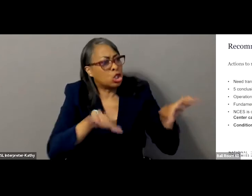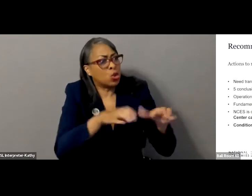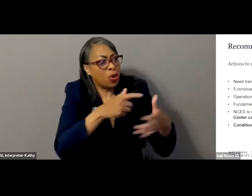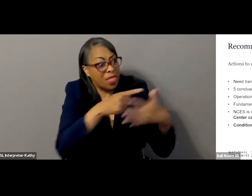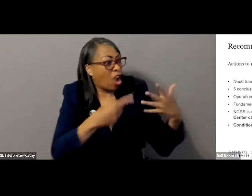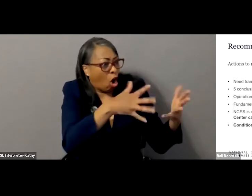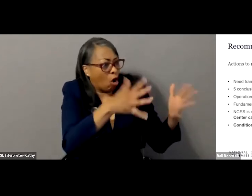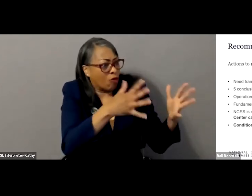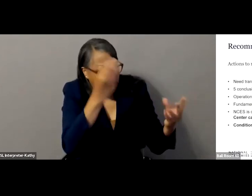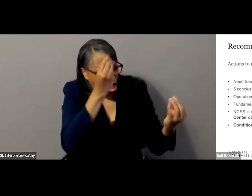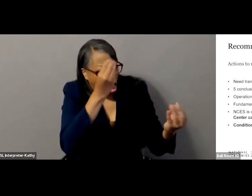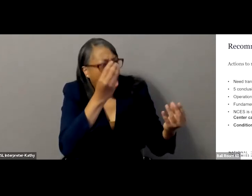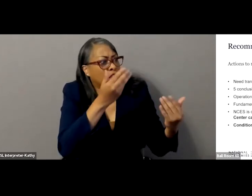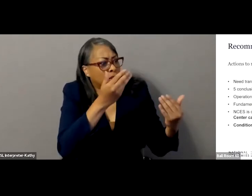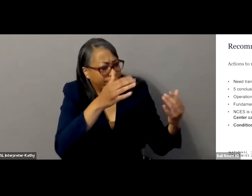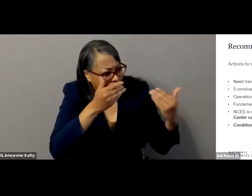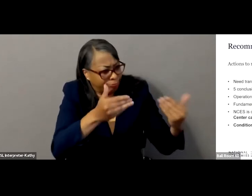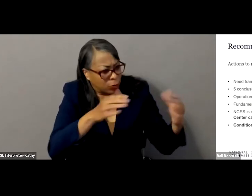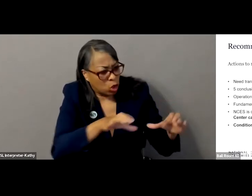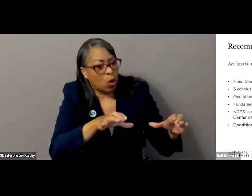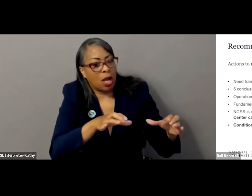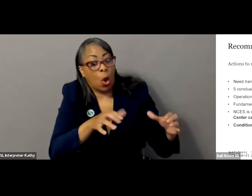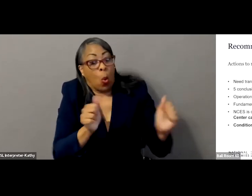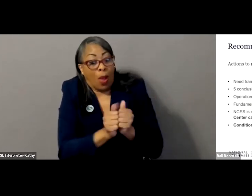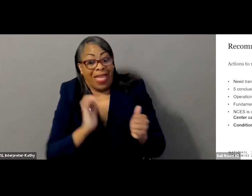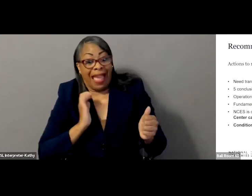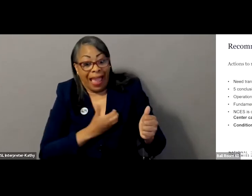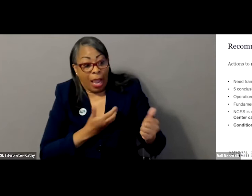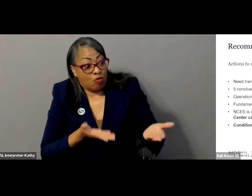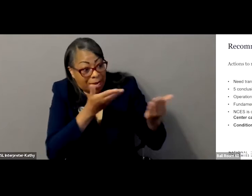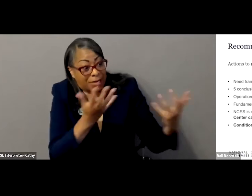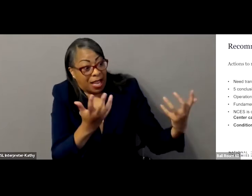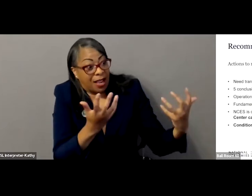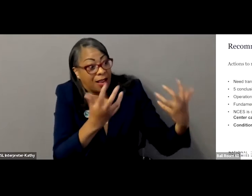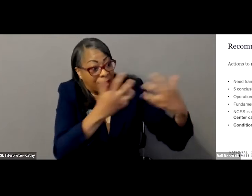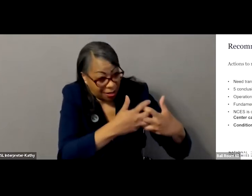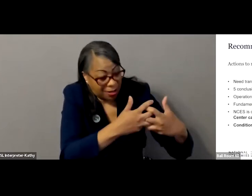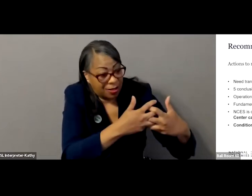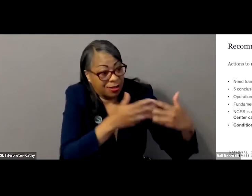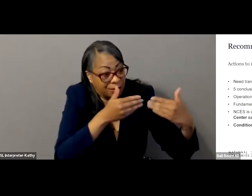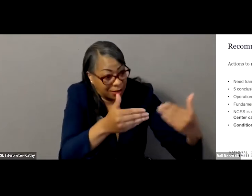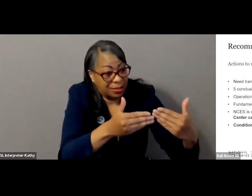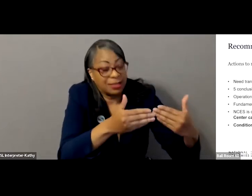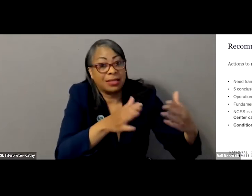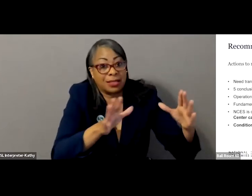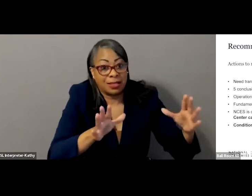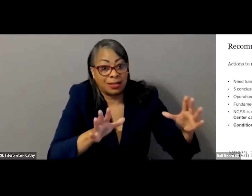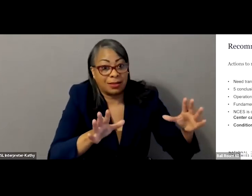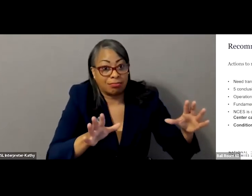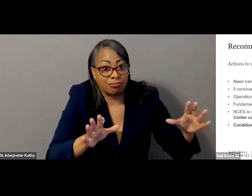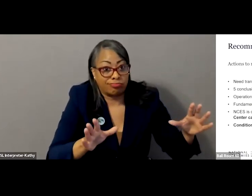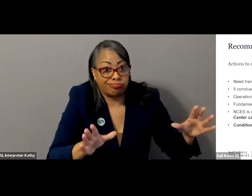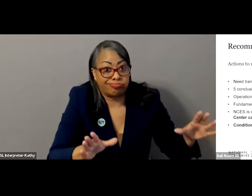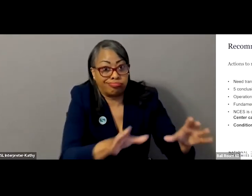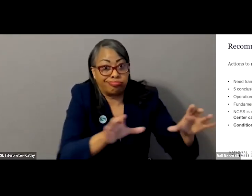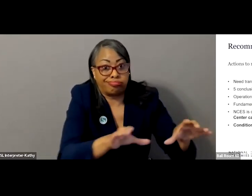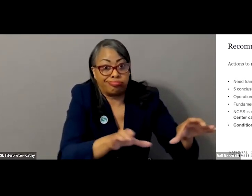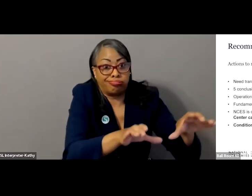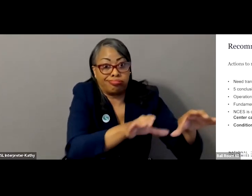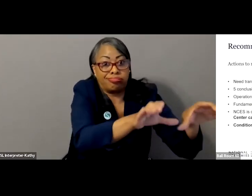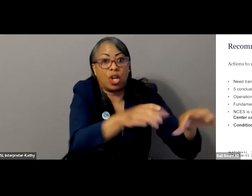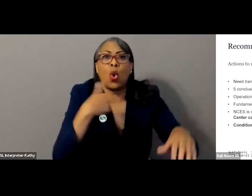and that are in line with our recommendations, and to take up some of the ones that they haven't yet. And we're